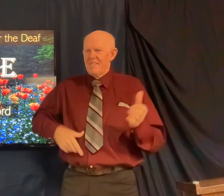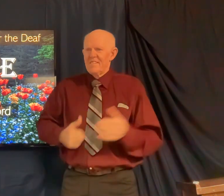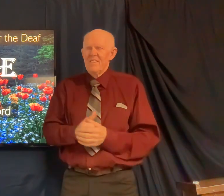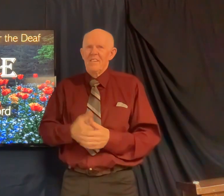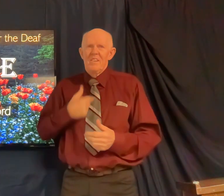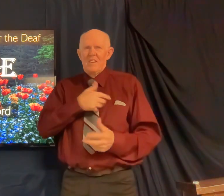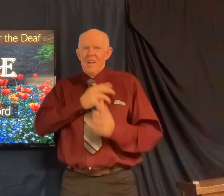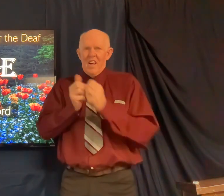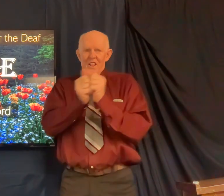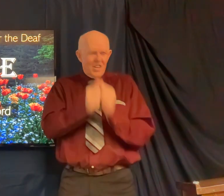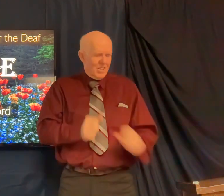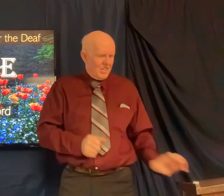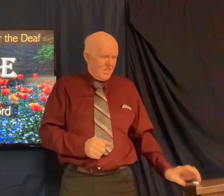and praising the Lord.